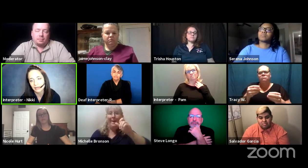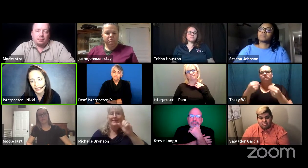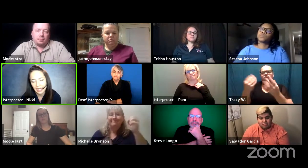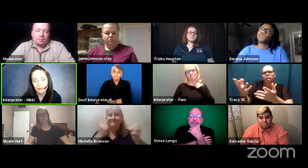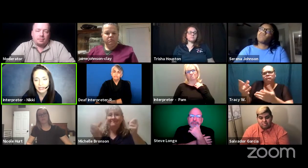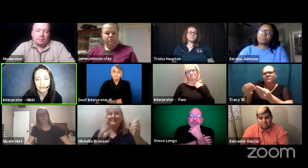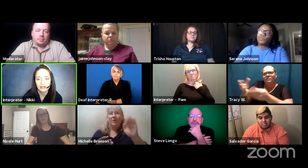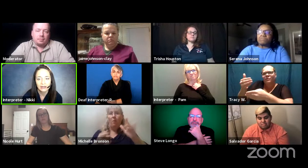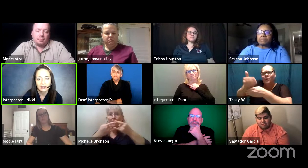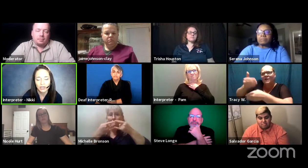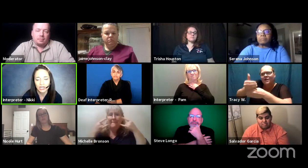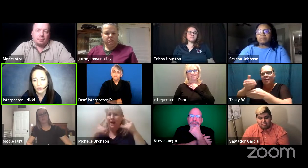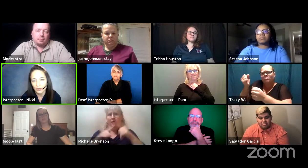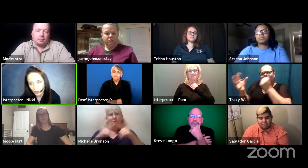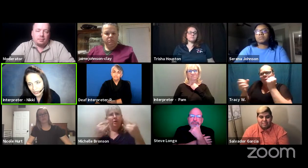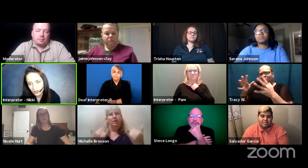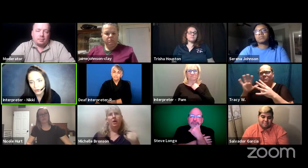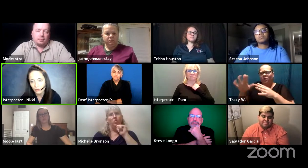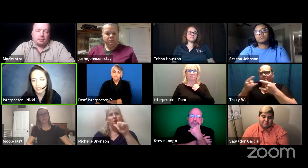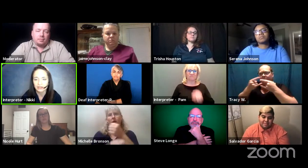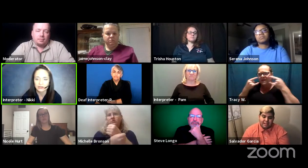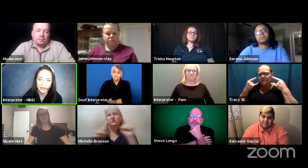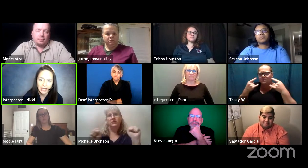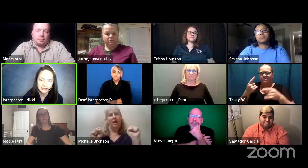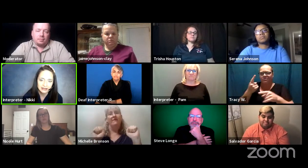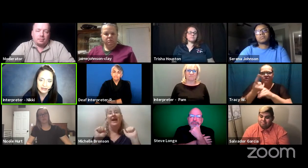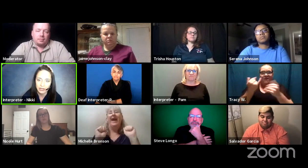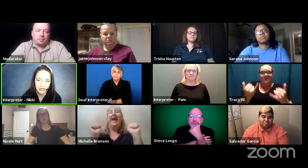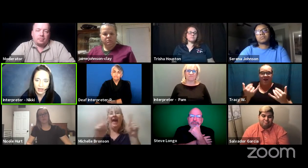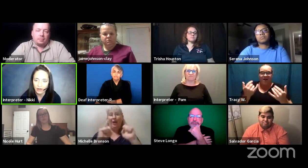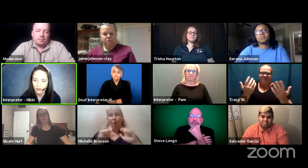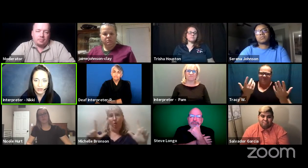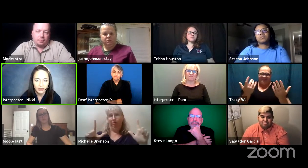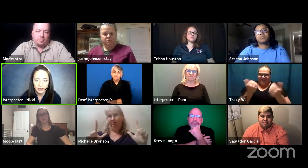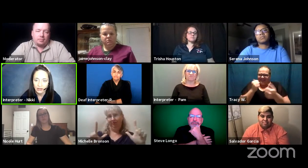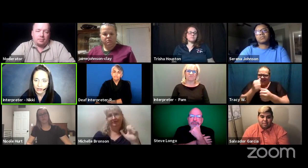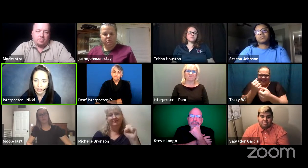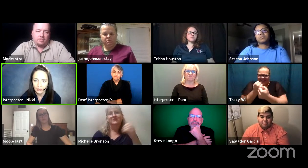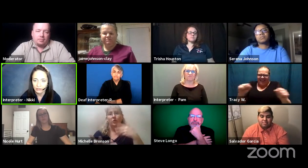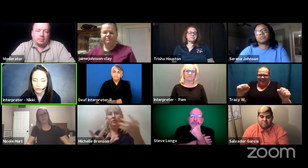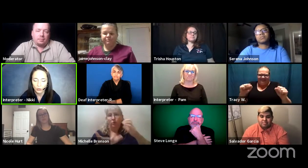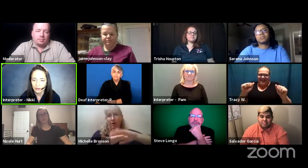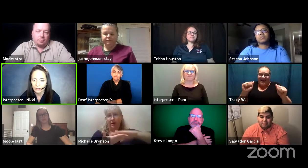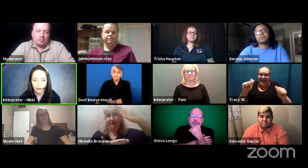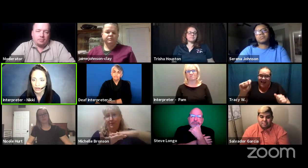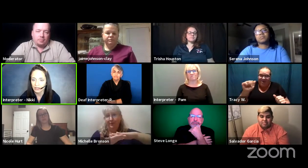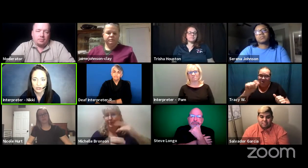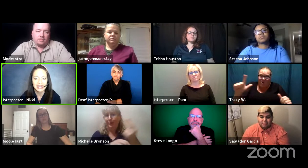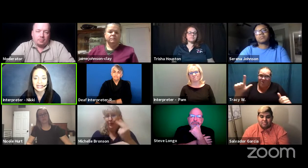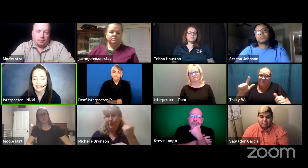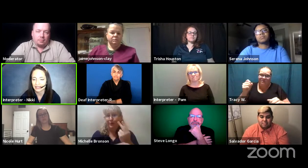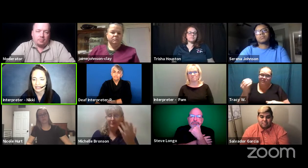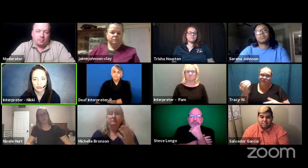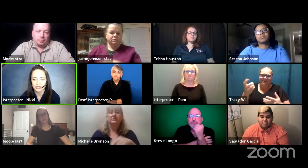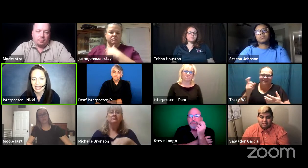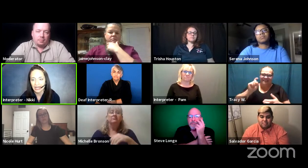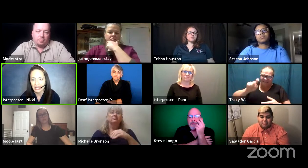it happen. We could go to the window, we could do masks, but now we are not going to do anything in person at